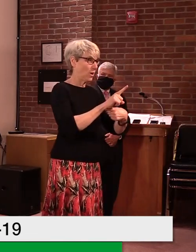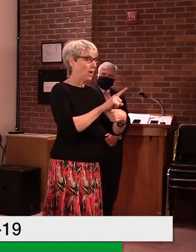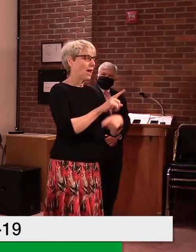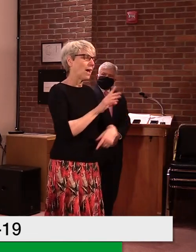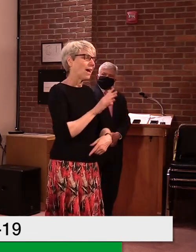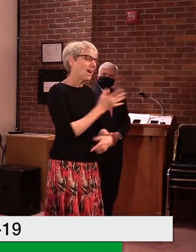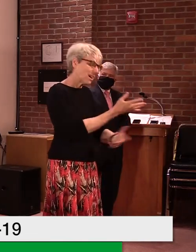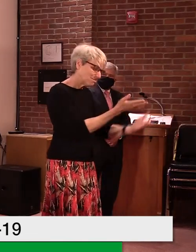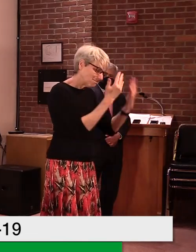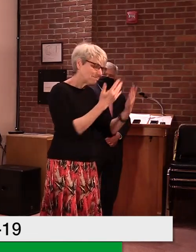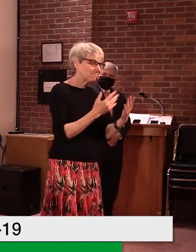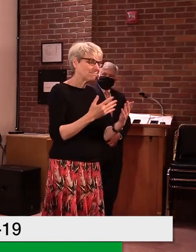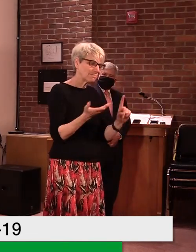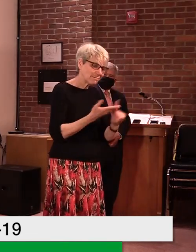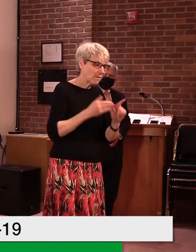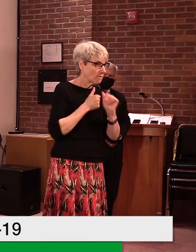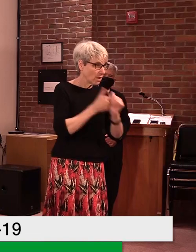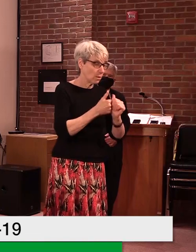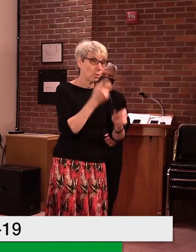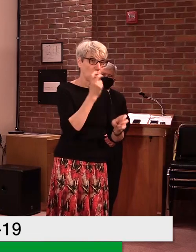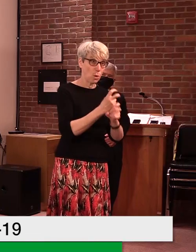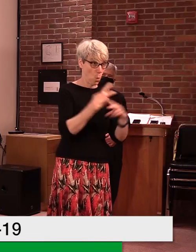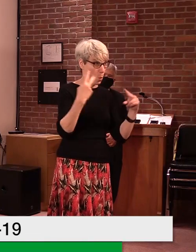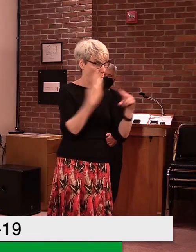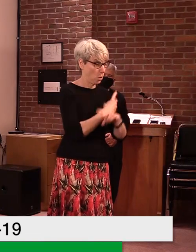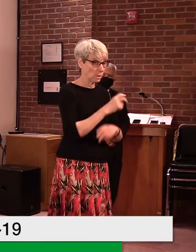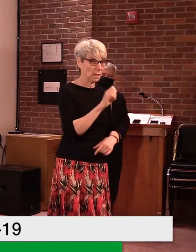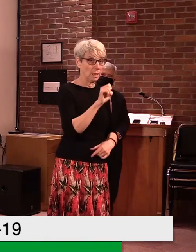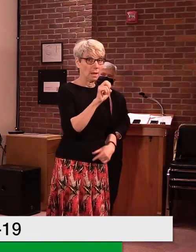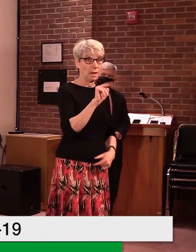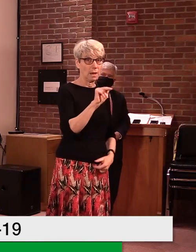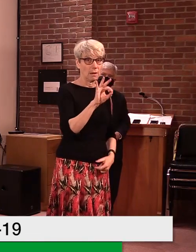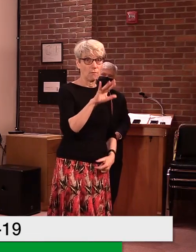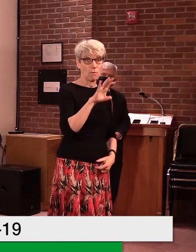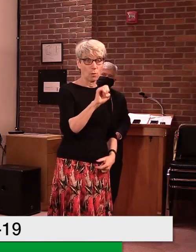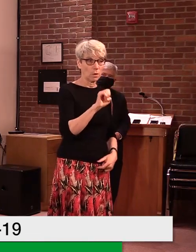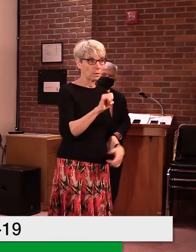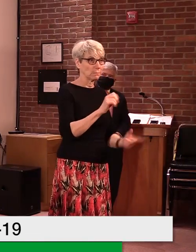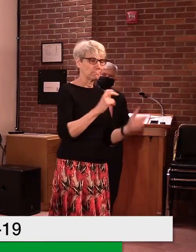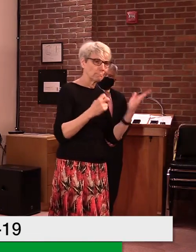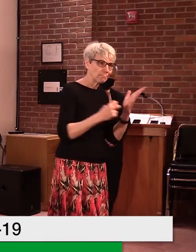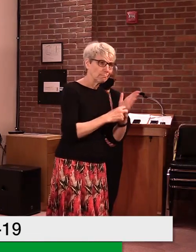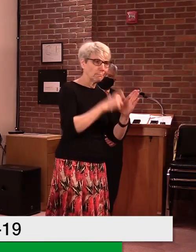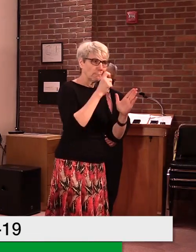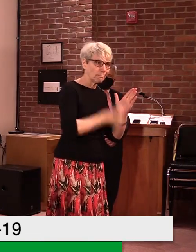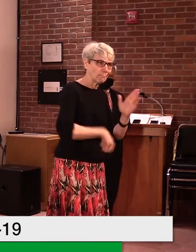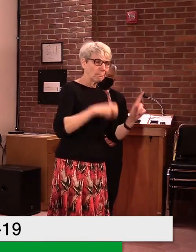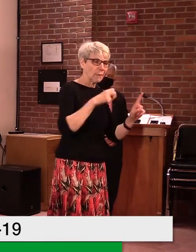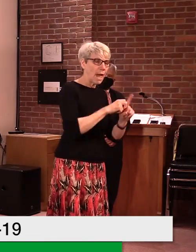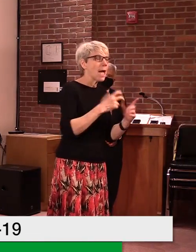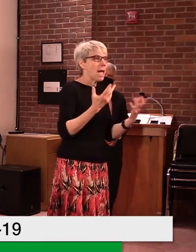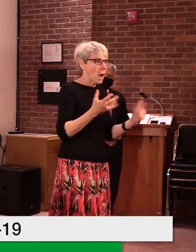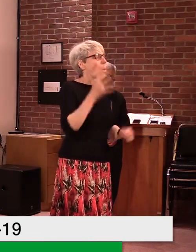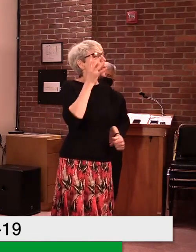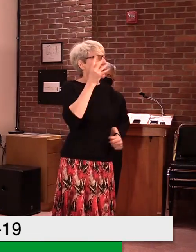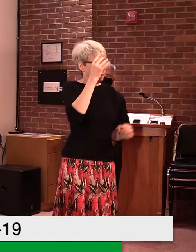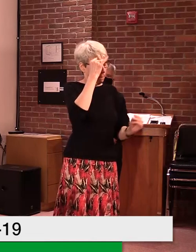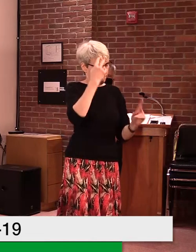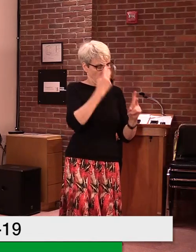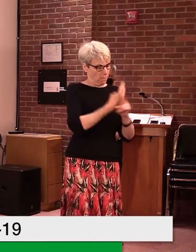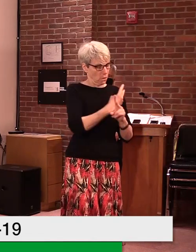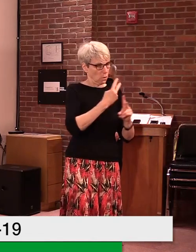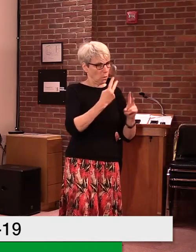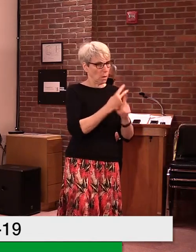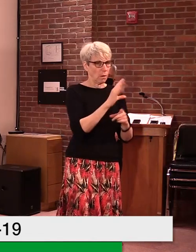more difficult. So we're going to continue with the education process. We haven't put a fine structure in place at this point in